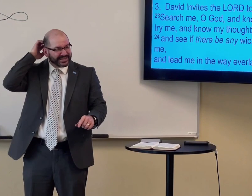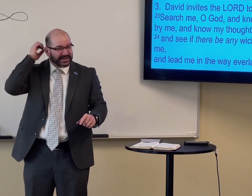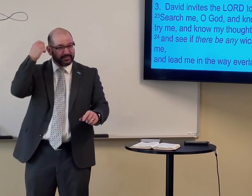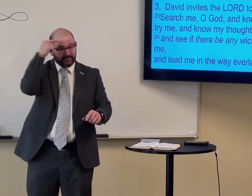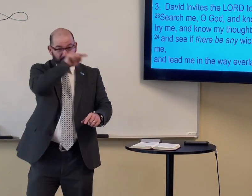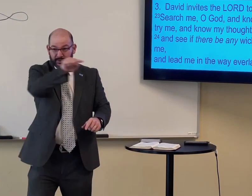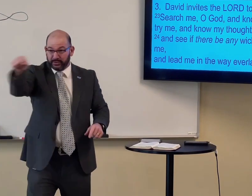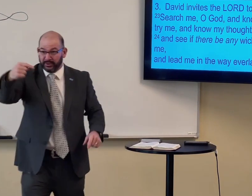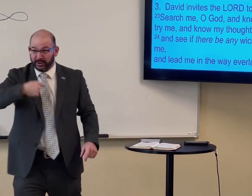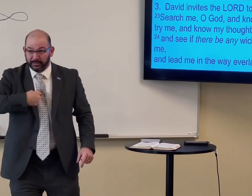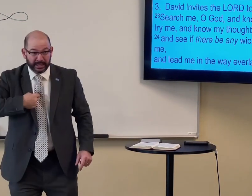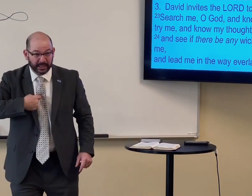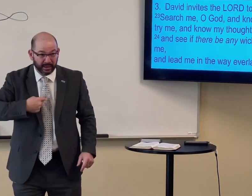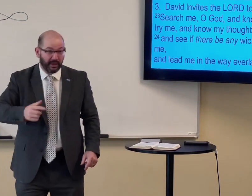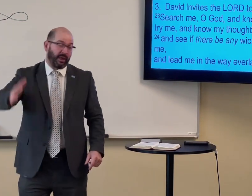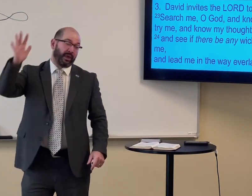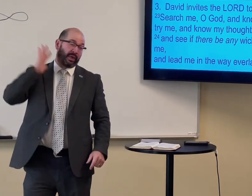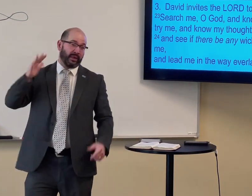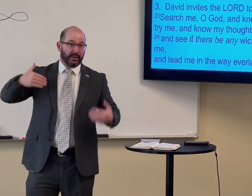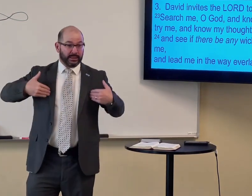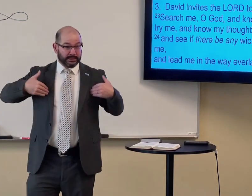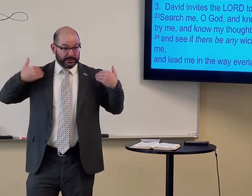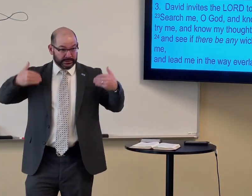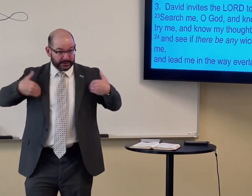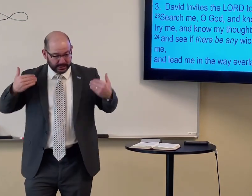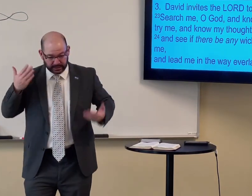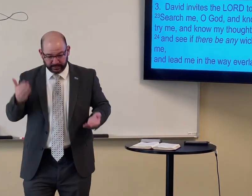some people are still young, but you and I, when we were young,